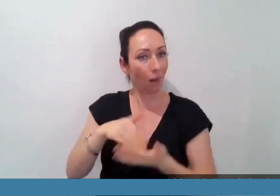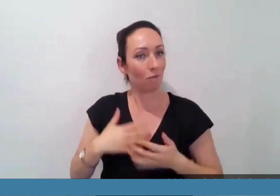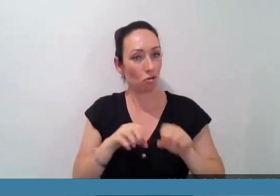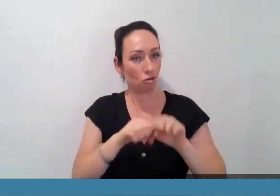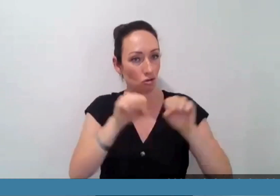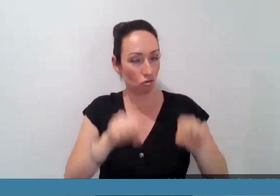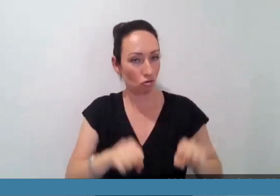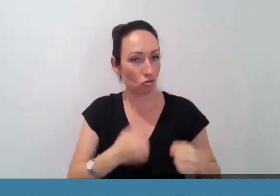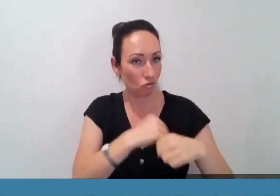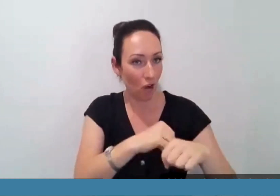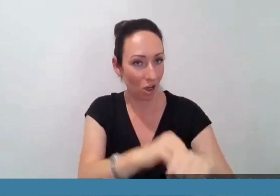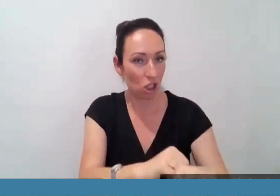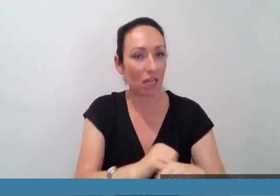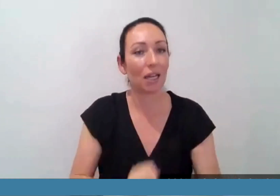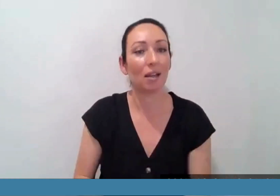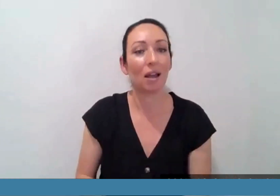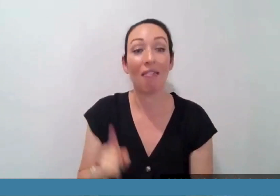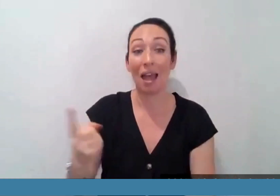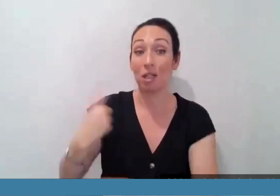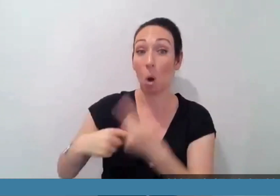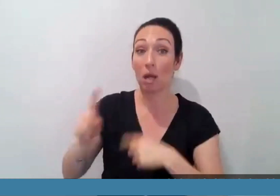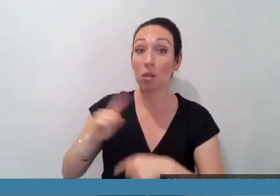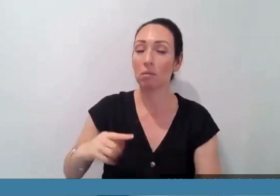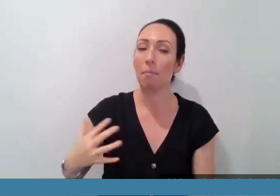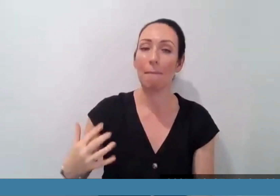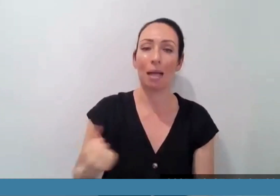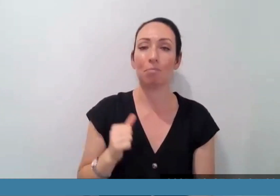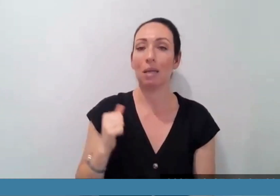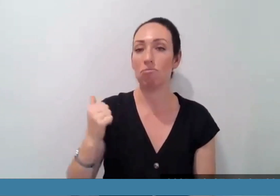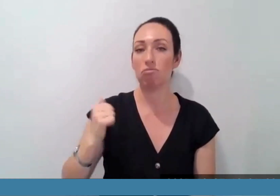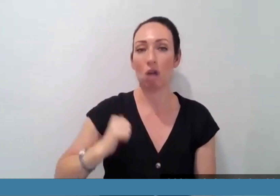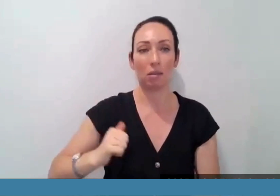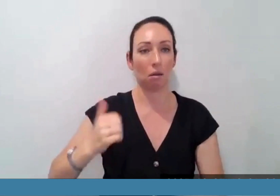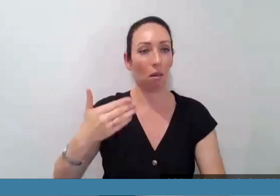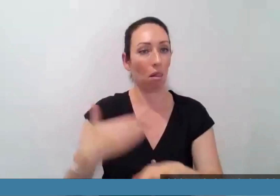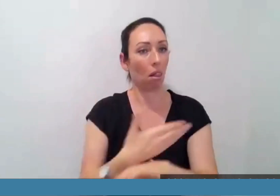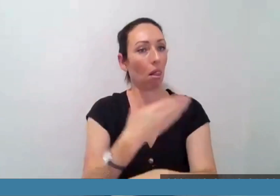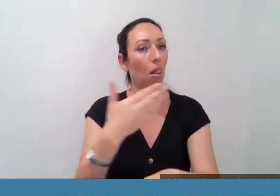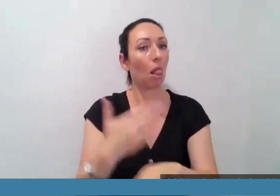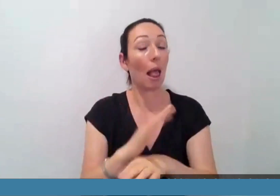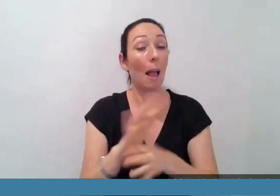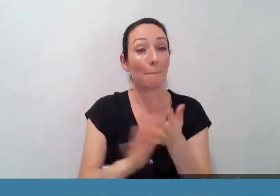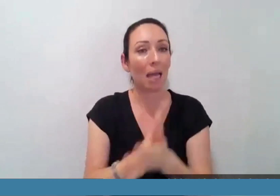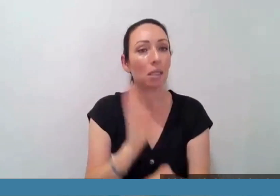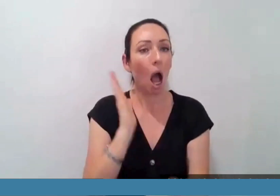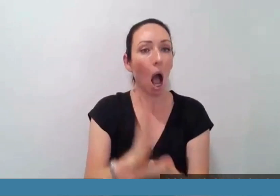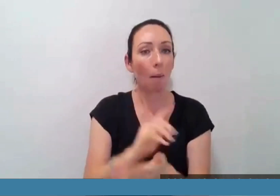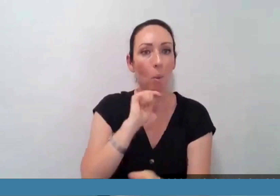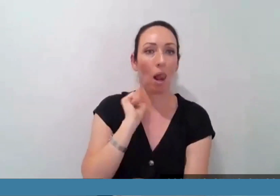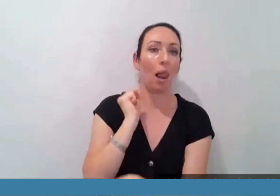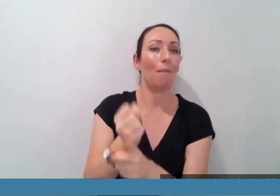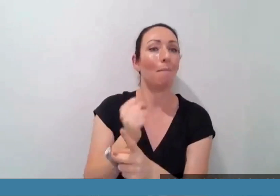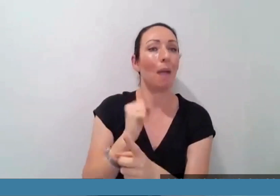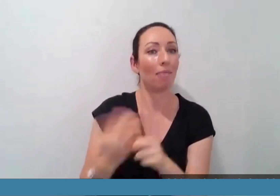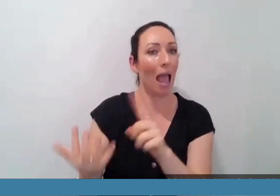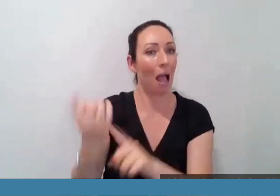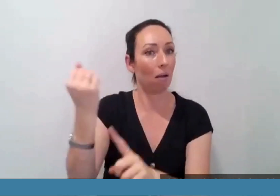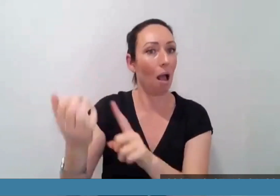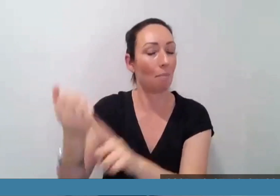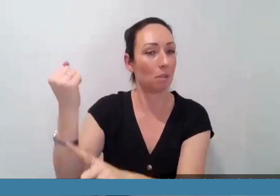the research must be practical, leading to real, actionable outcomes within current systems and